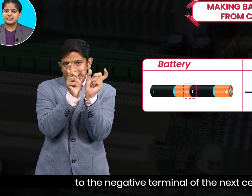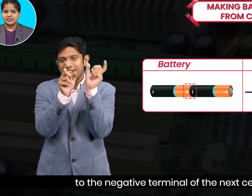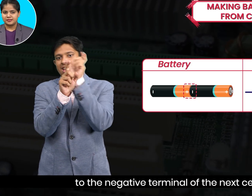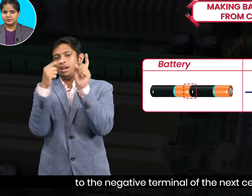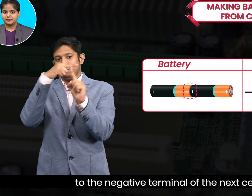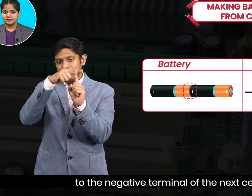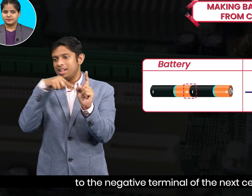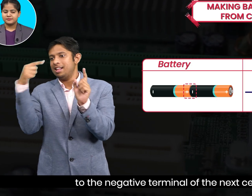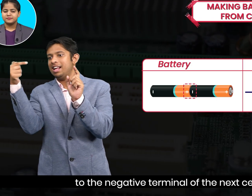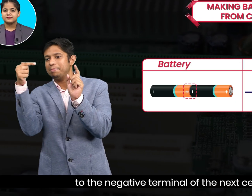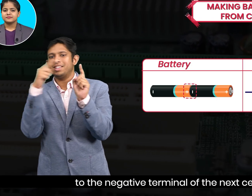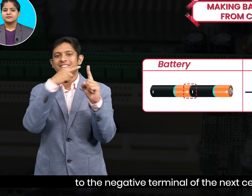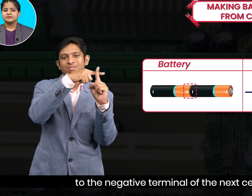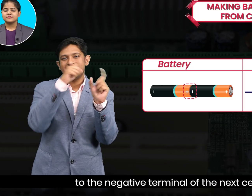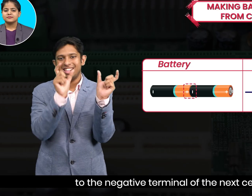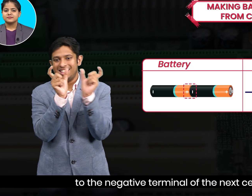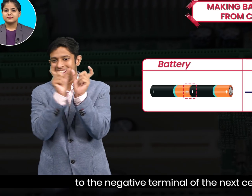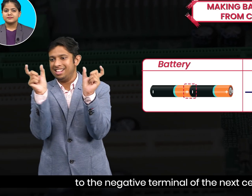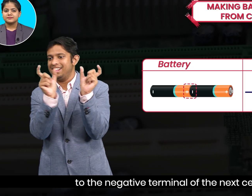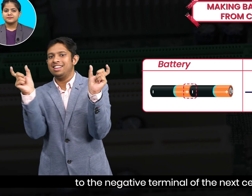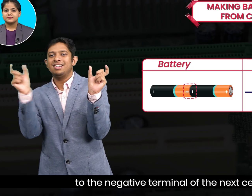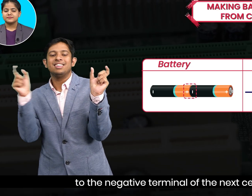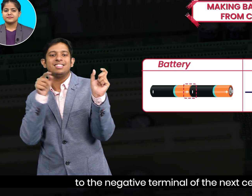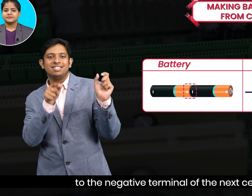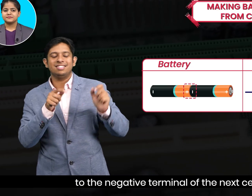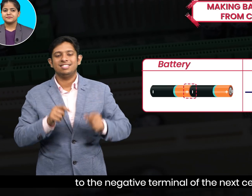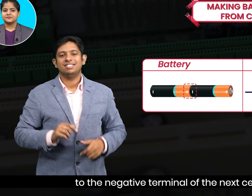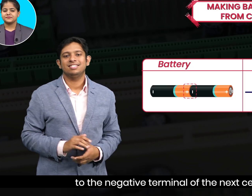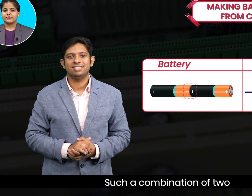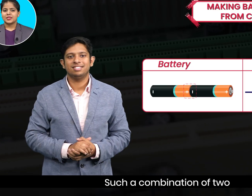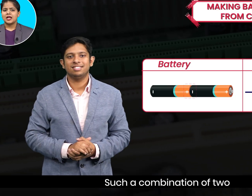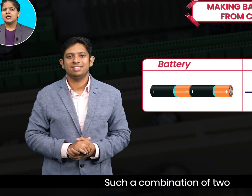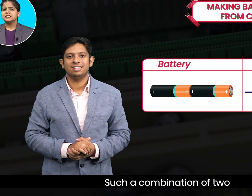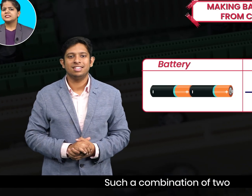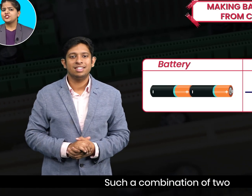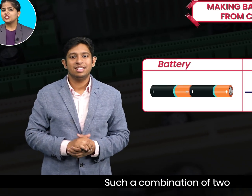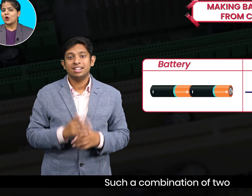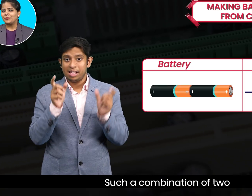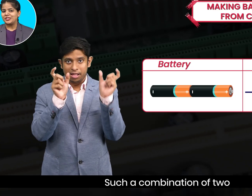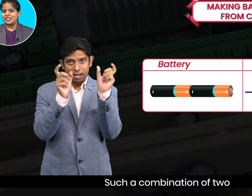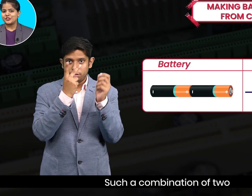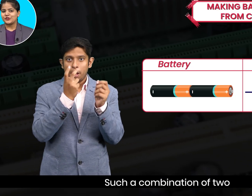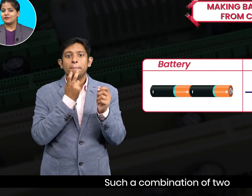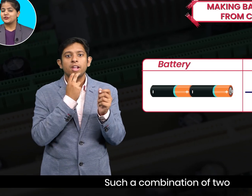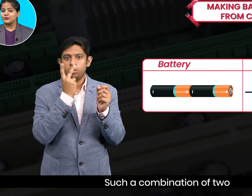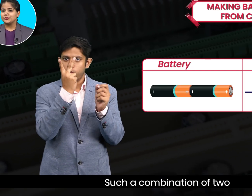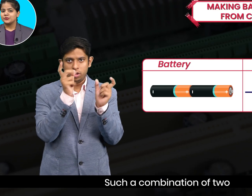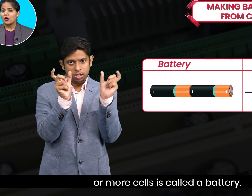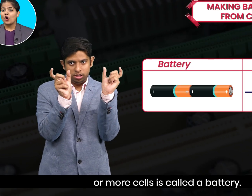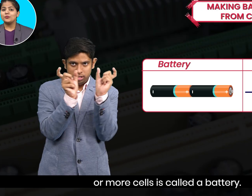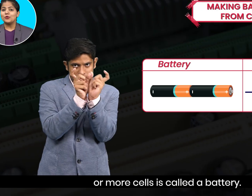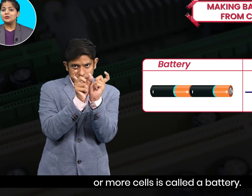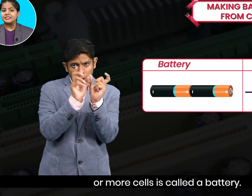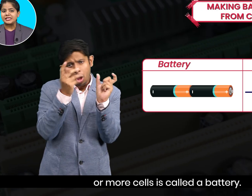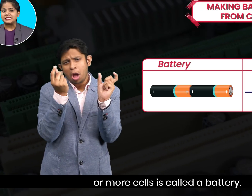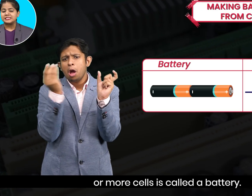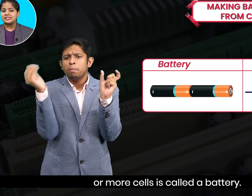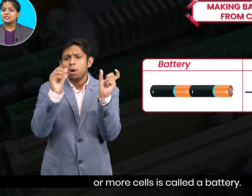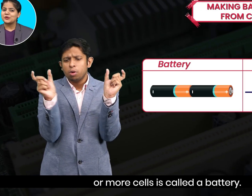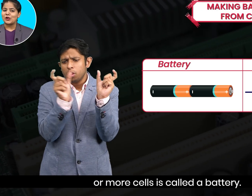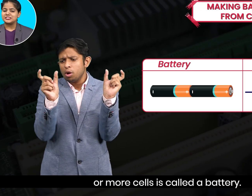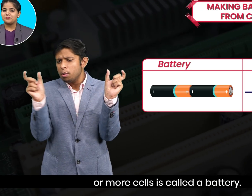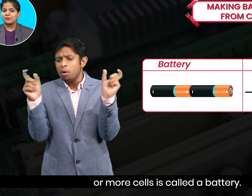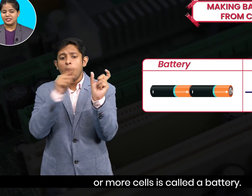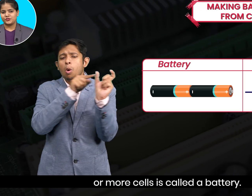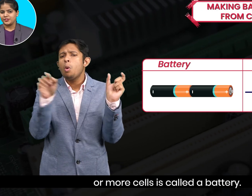of the next cell. Such a combination of two or more cells